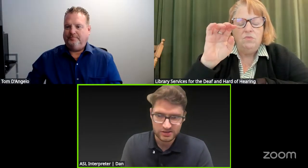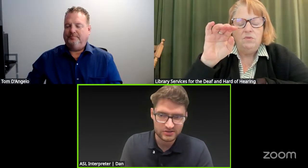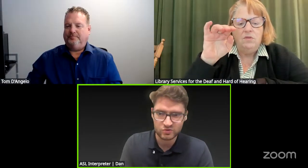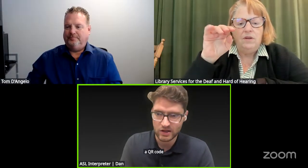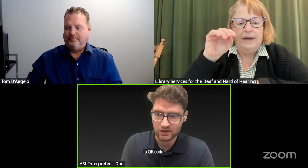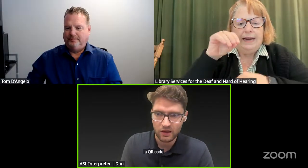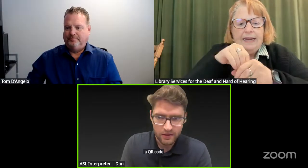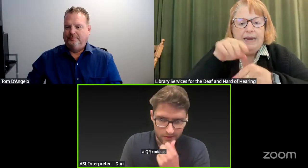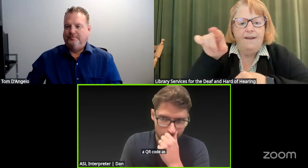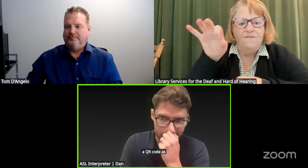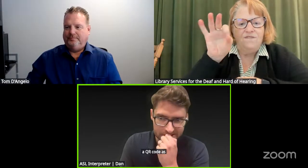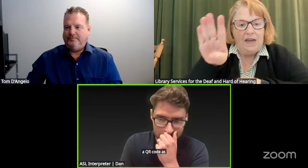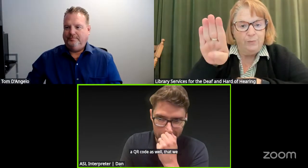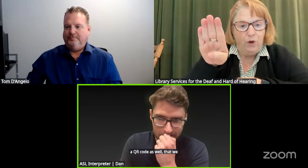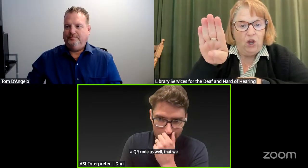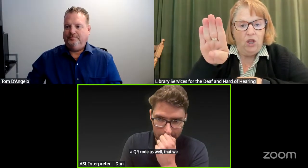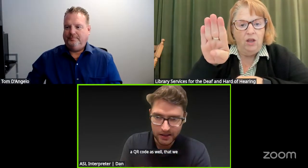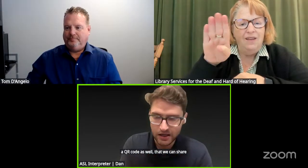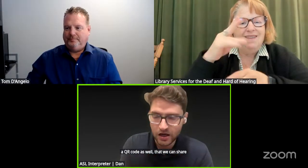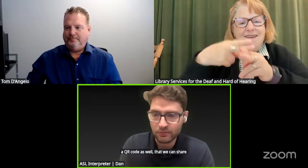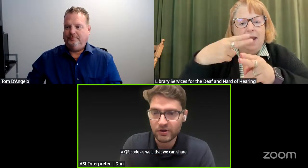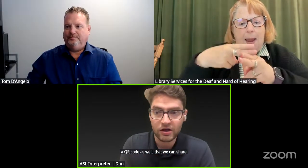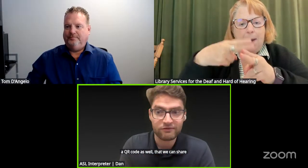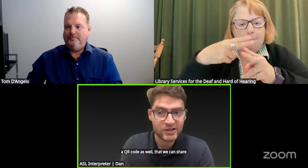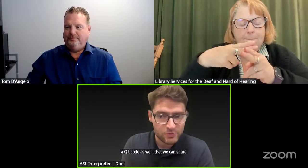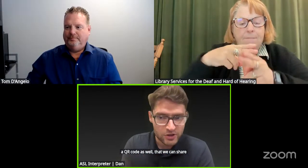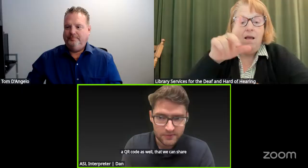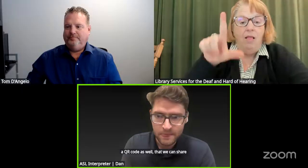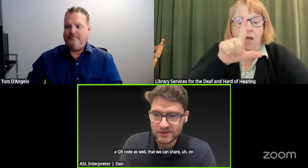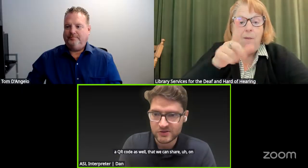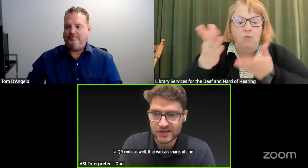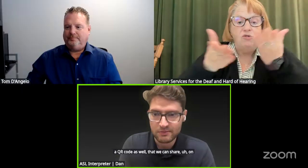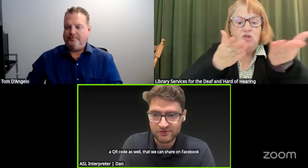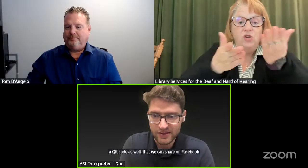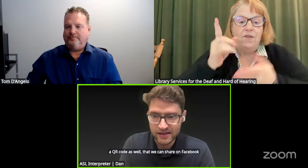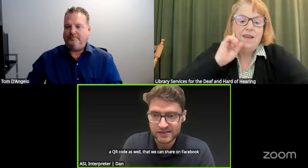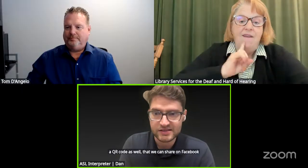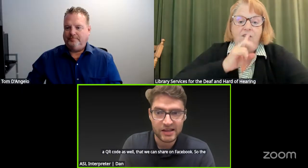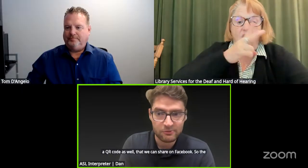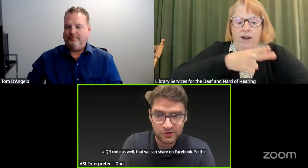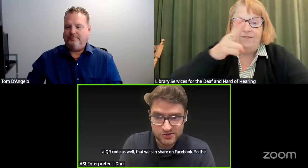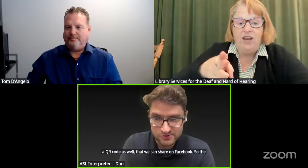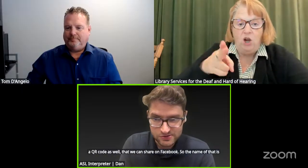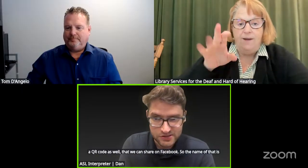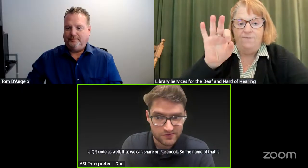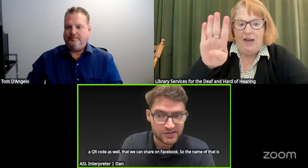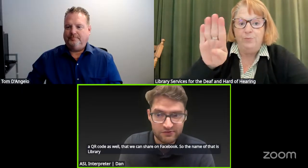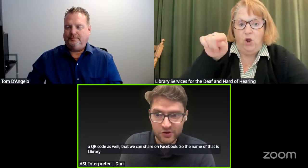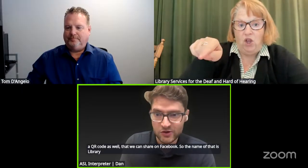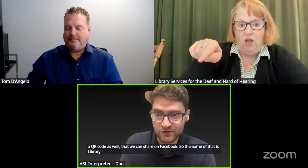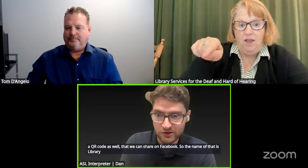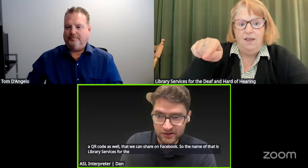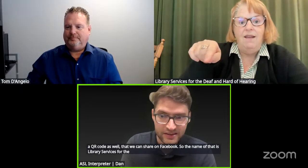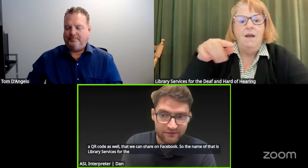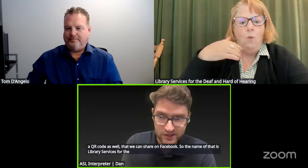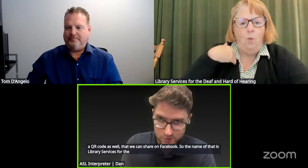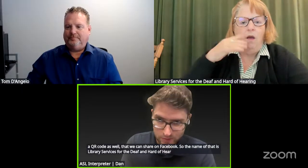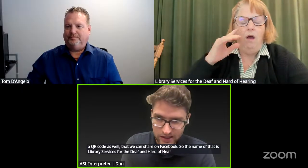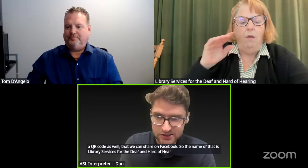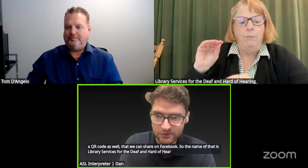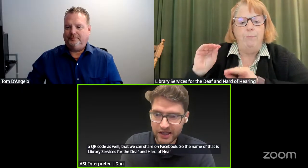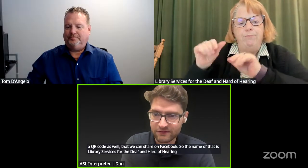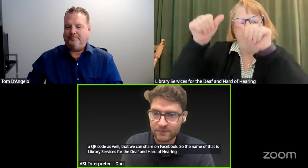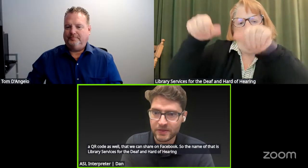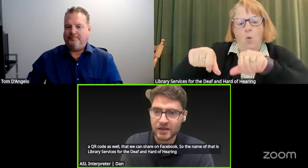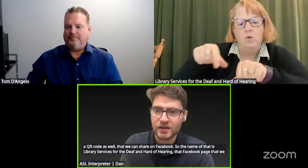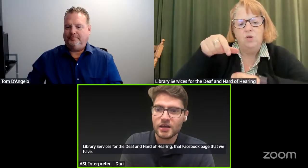code as well that we can share on Facebook. So the name of that is Library Services for the Deaf and Hard of Hearing, that Facebook